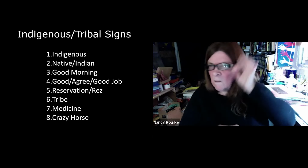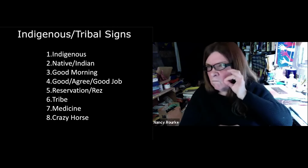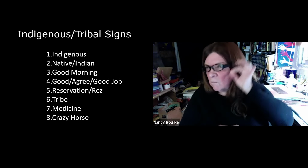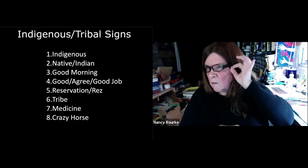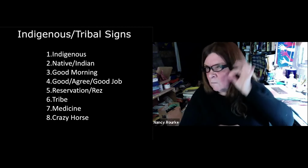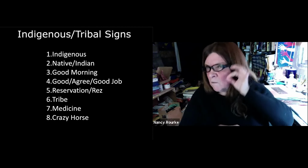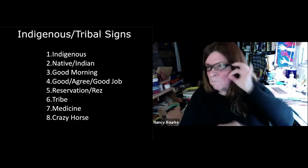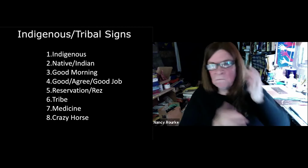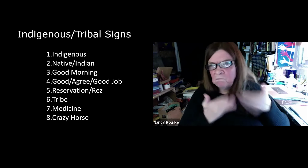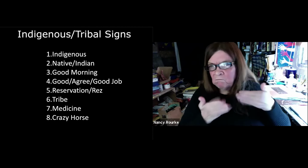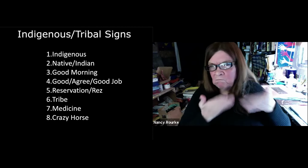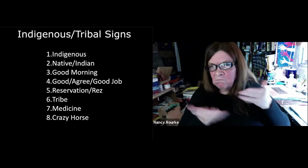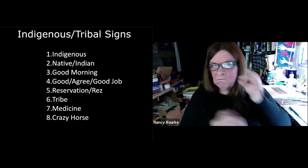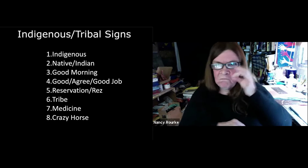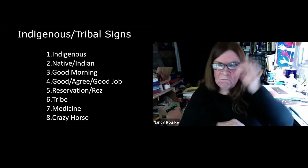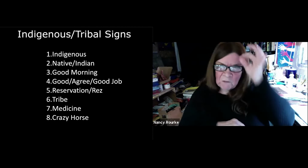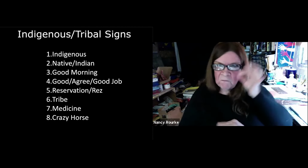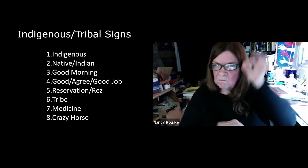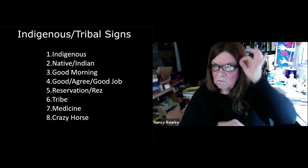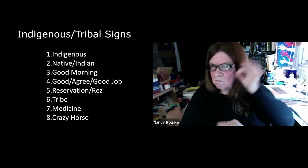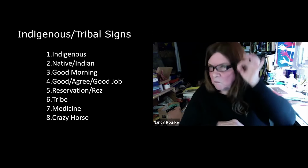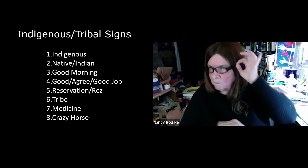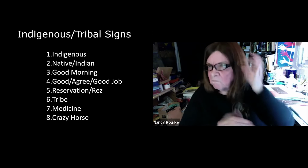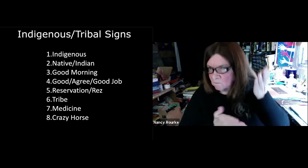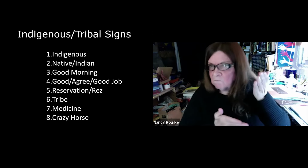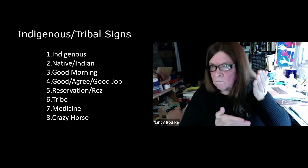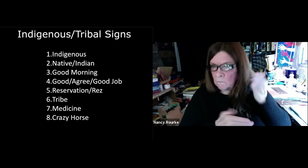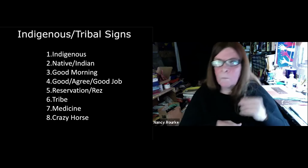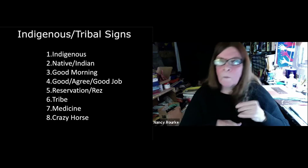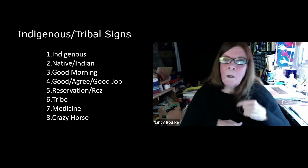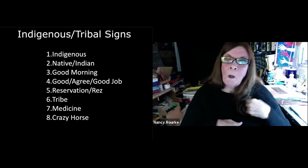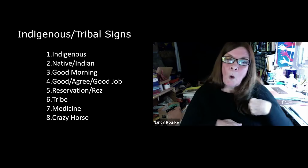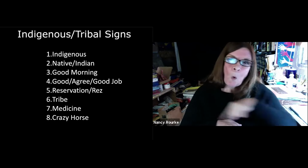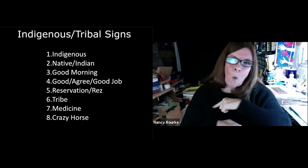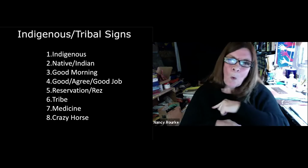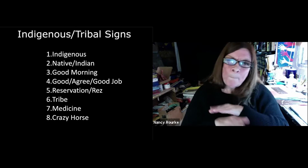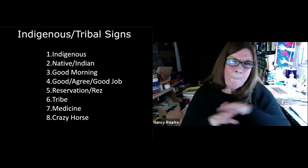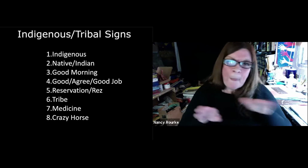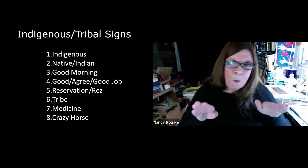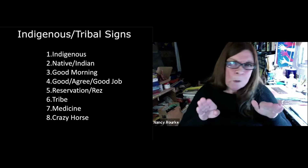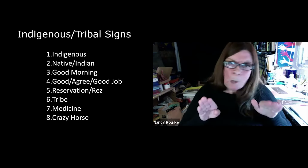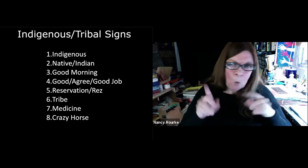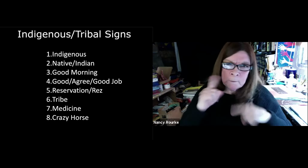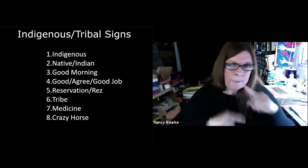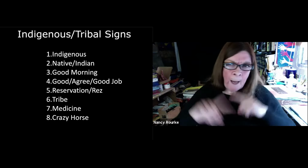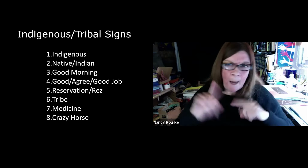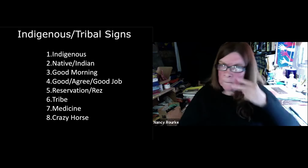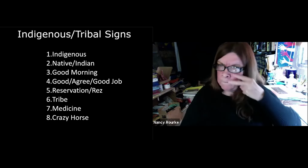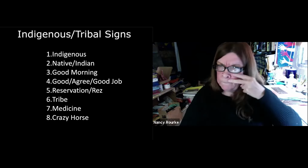this, right? Native, Indian, either one, regardless. To the side or up to the forehead works.